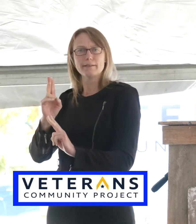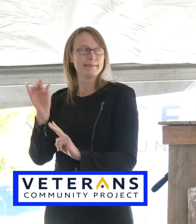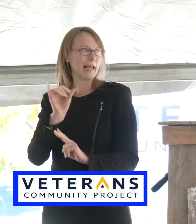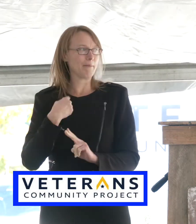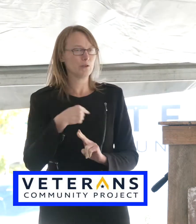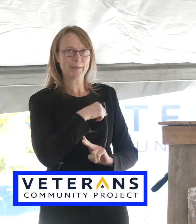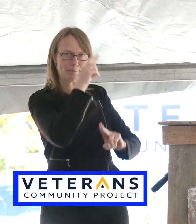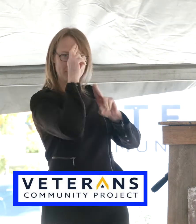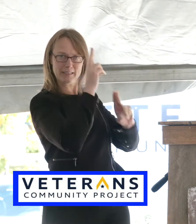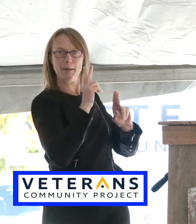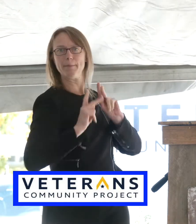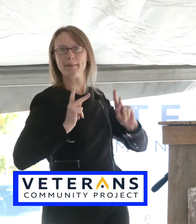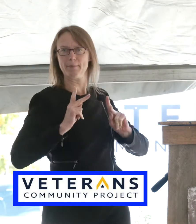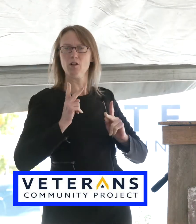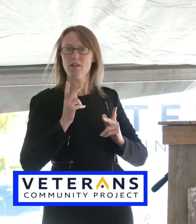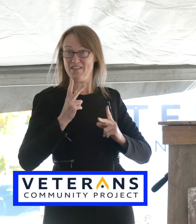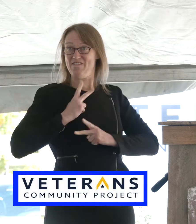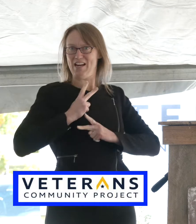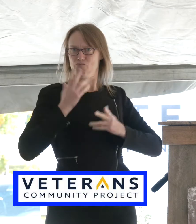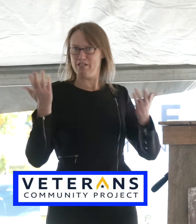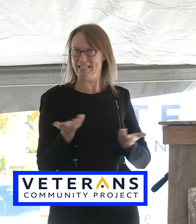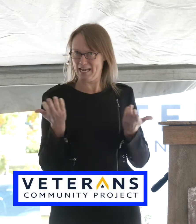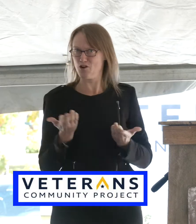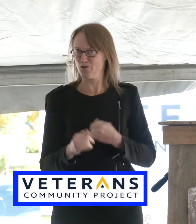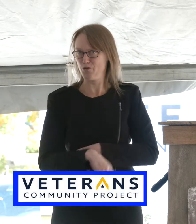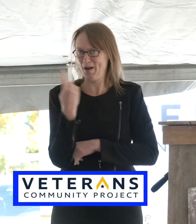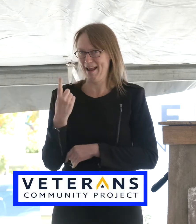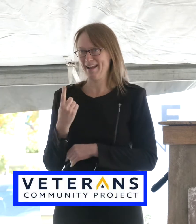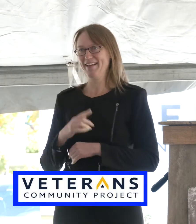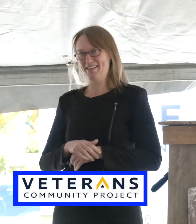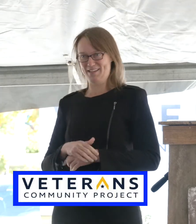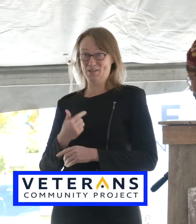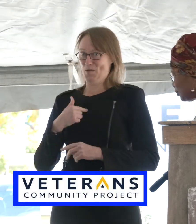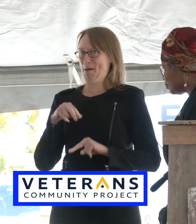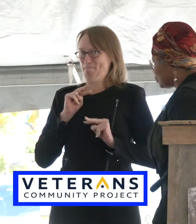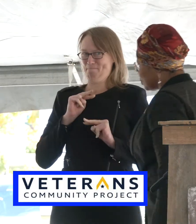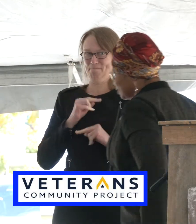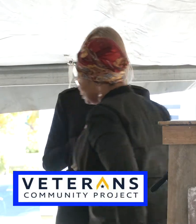tiny homes for the homeless overall. Thank you very much.